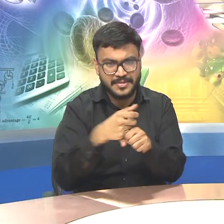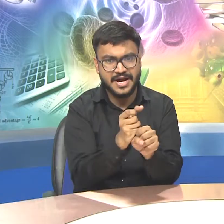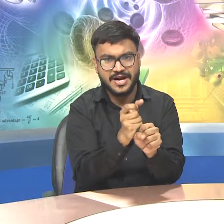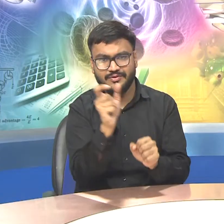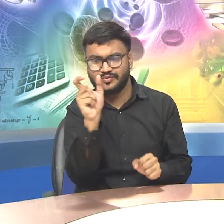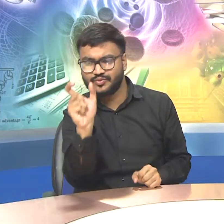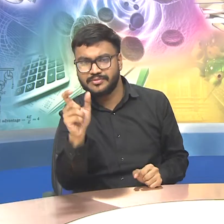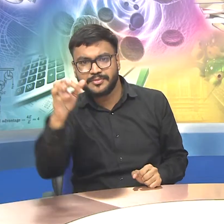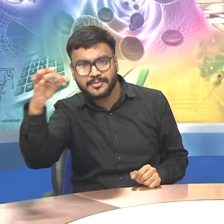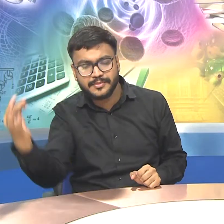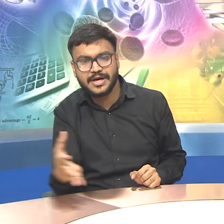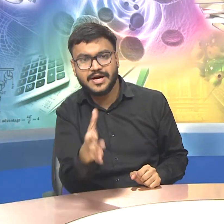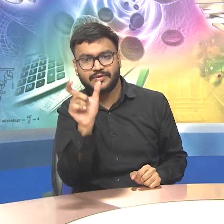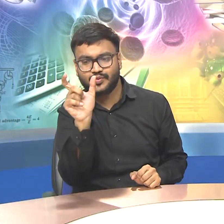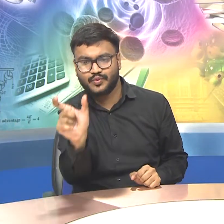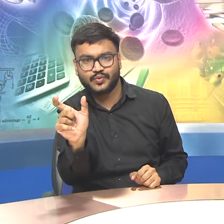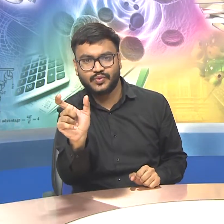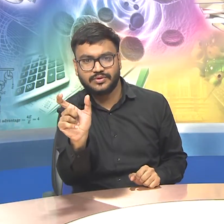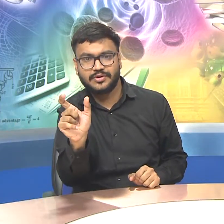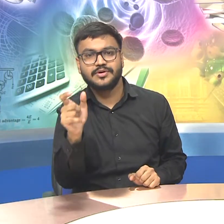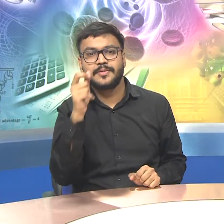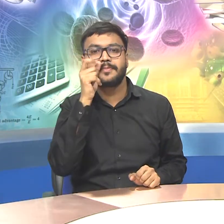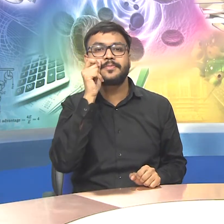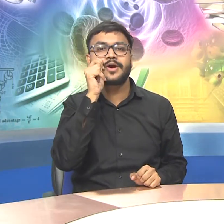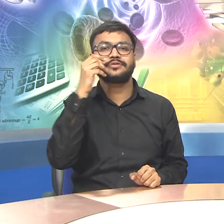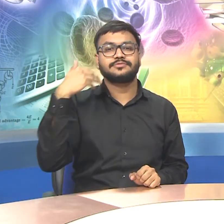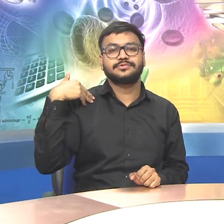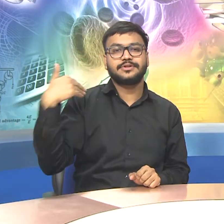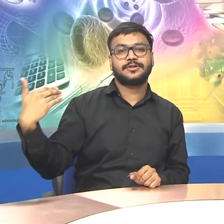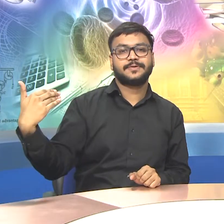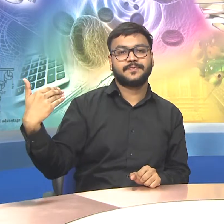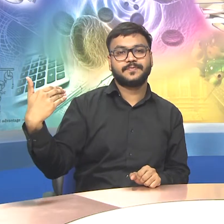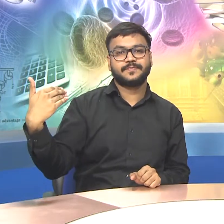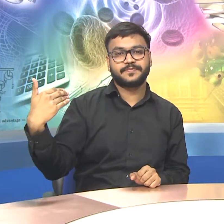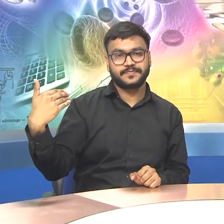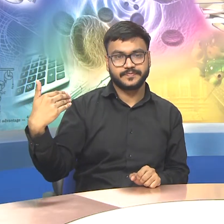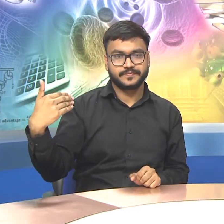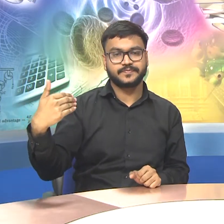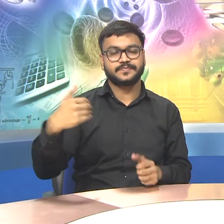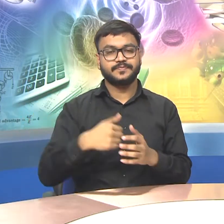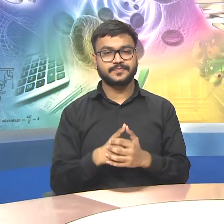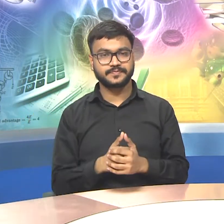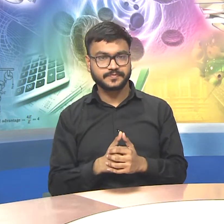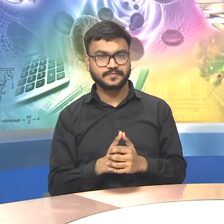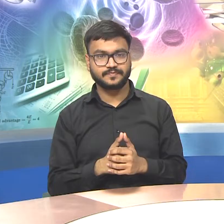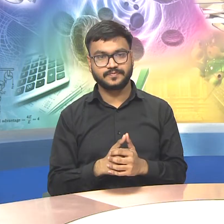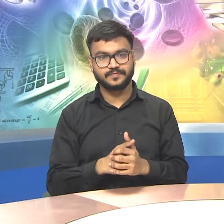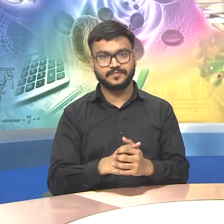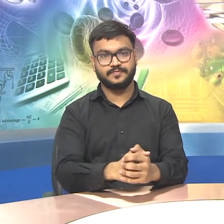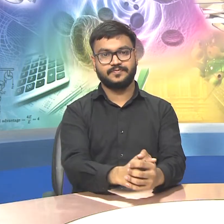sibling. And combining both, we get the new word with a new meaning.